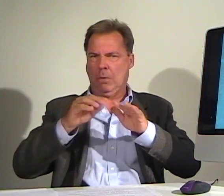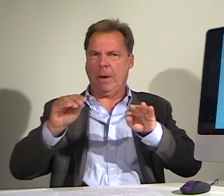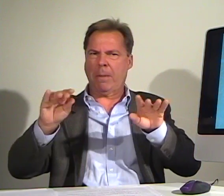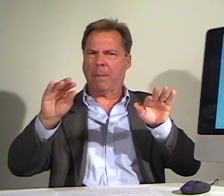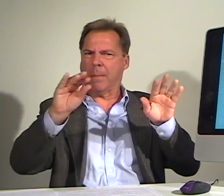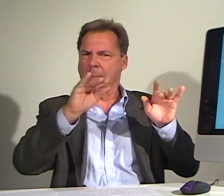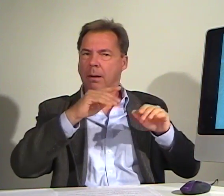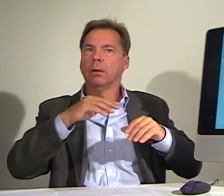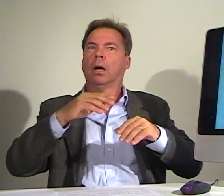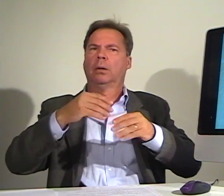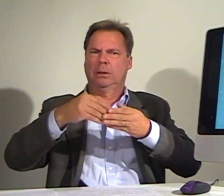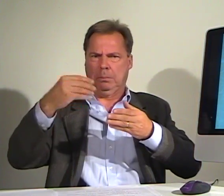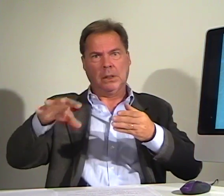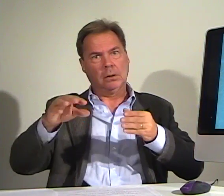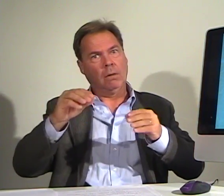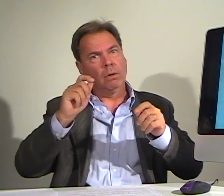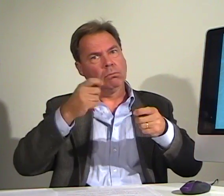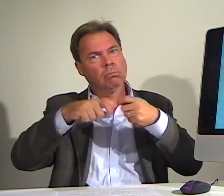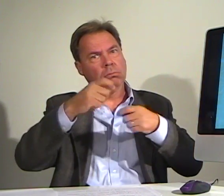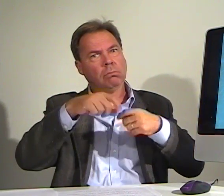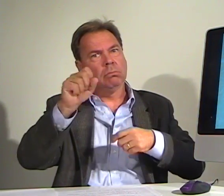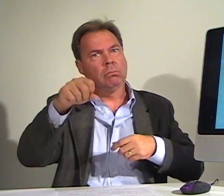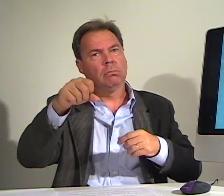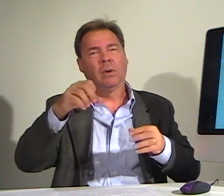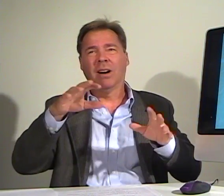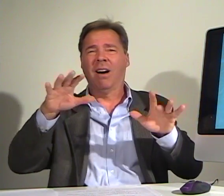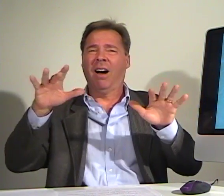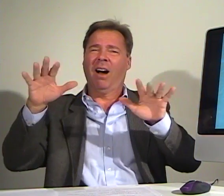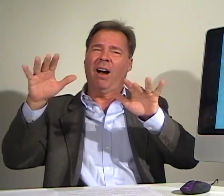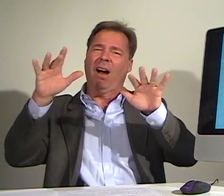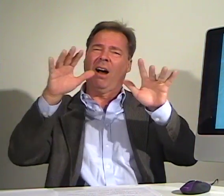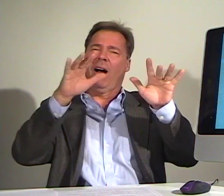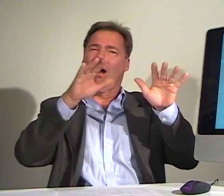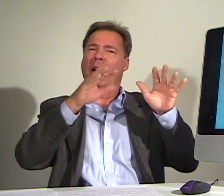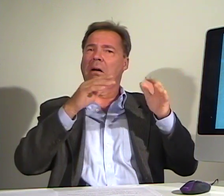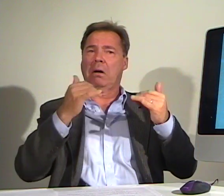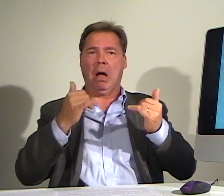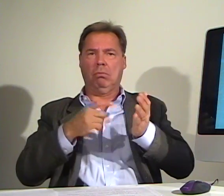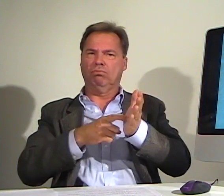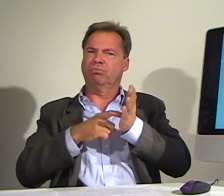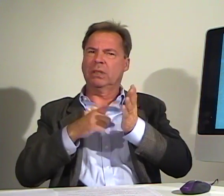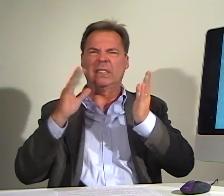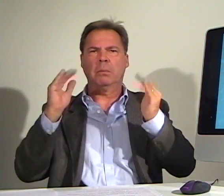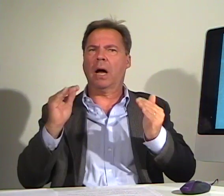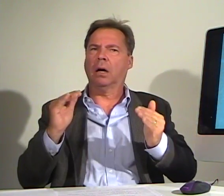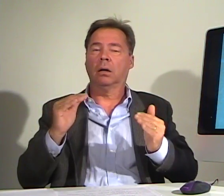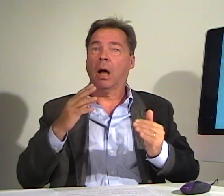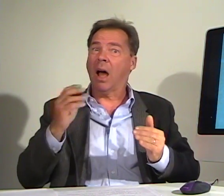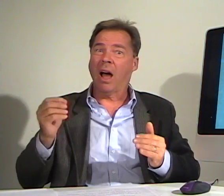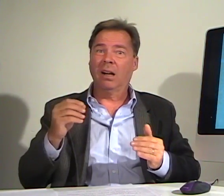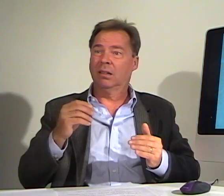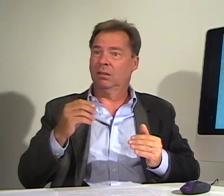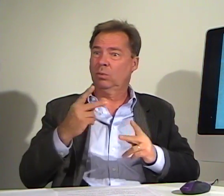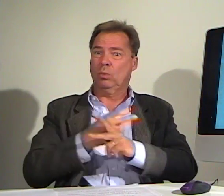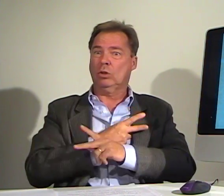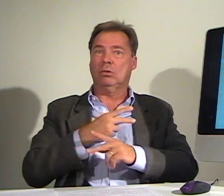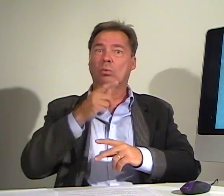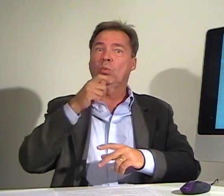complain about this in the 1980s, and even though it was going to be very expensive to require ramps to be installed,